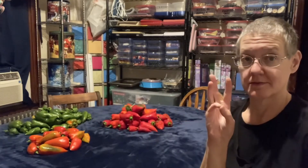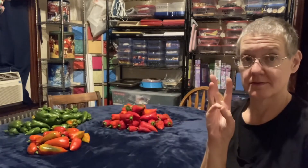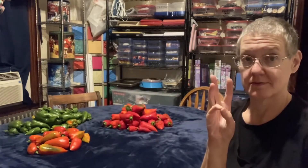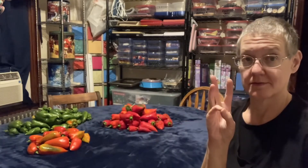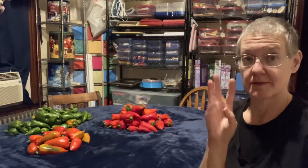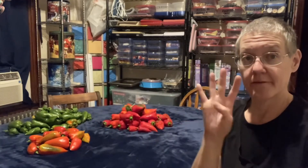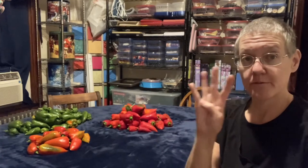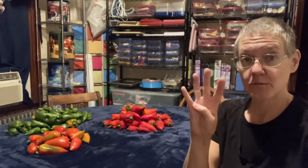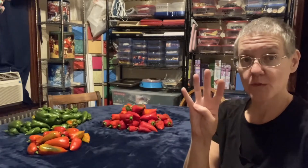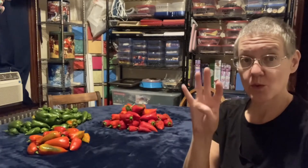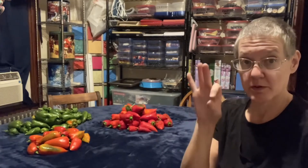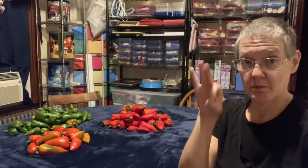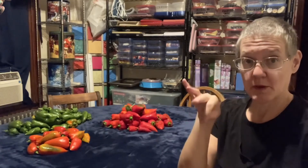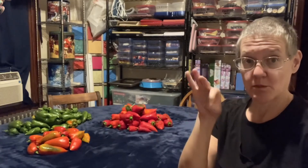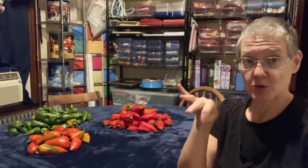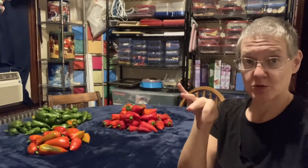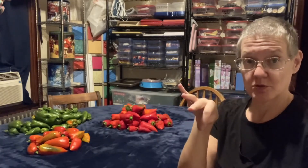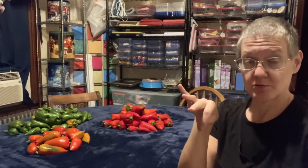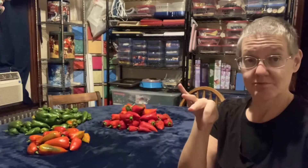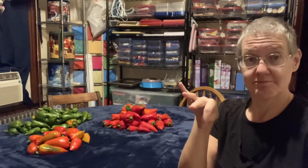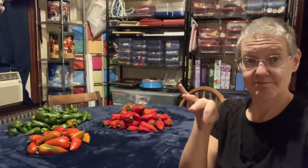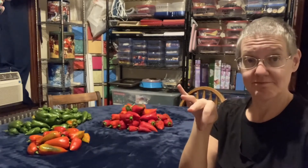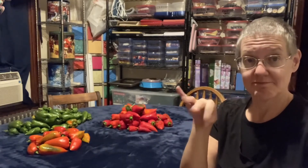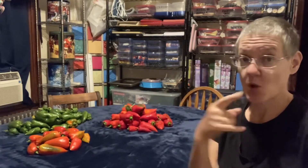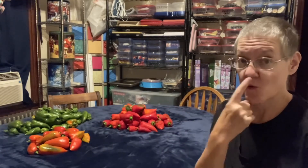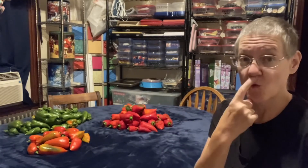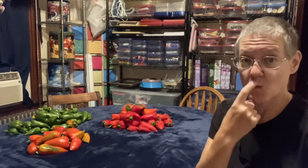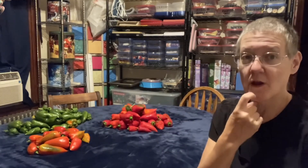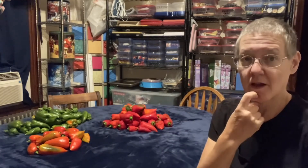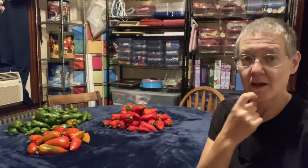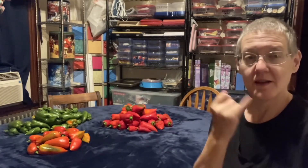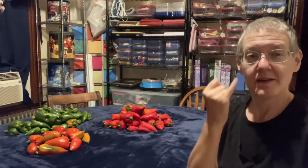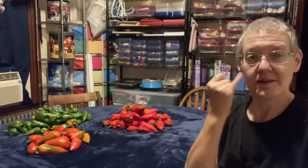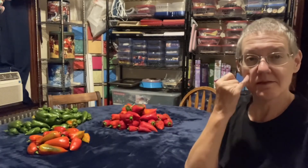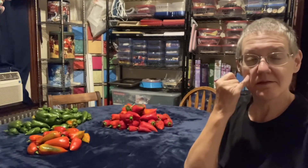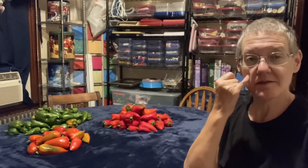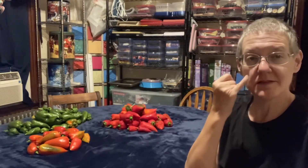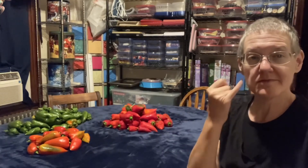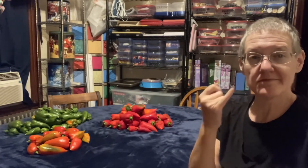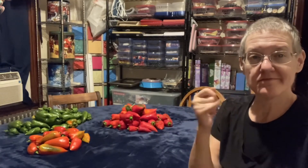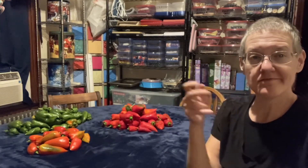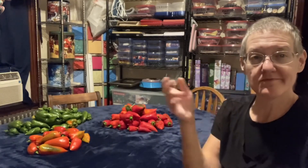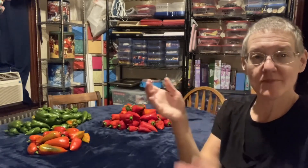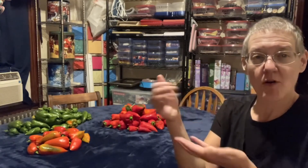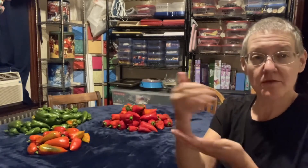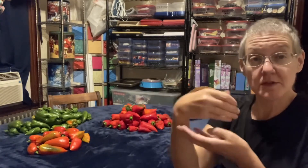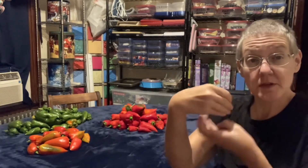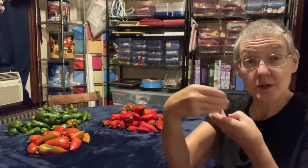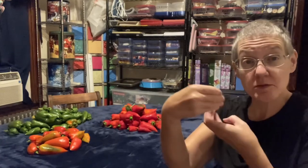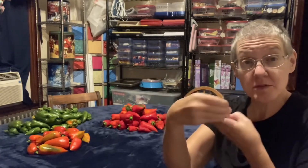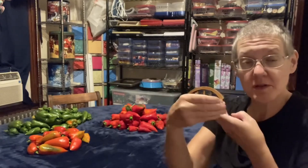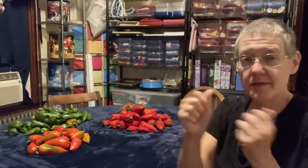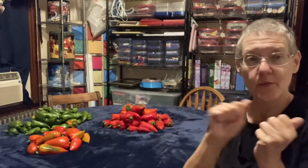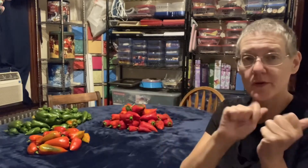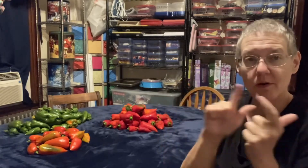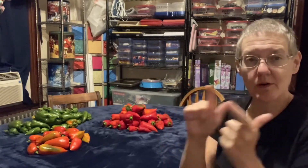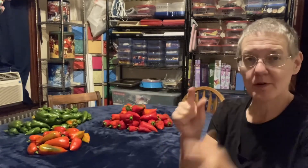we've harvested 64 red peppers from the basement. If I'd harvested them